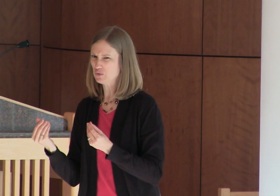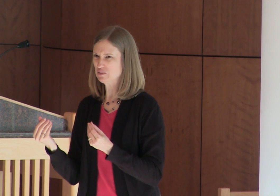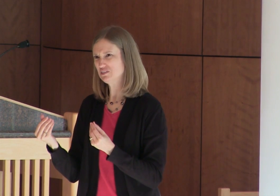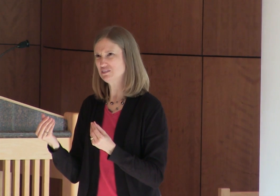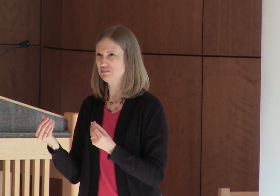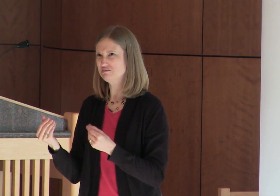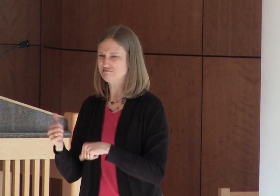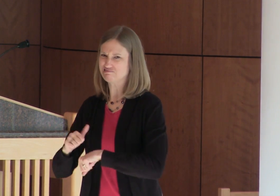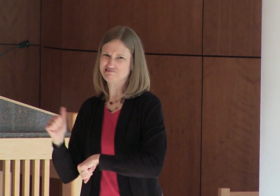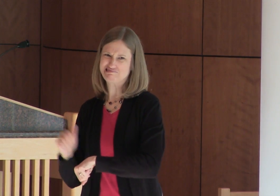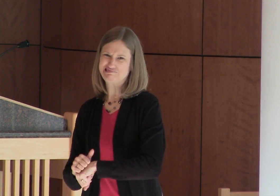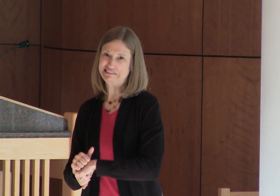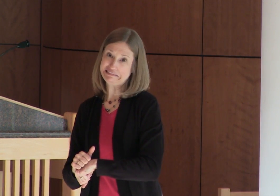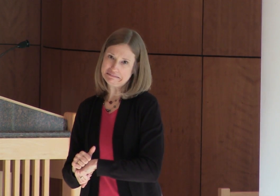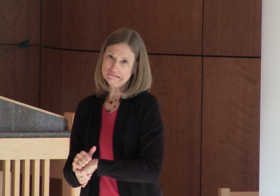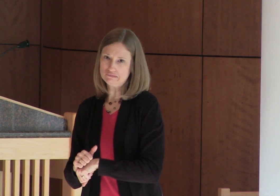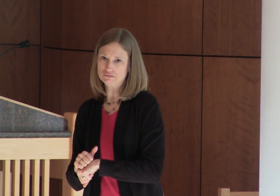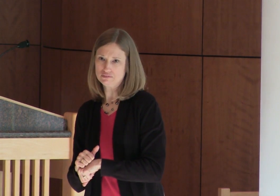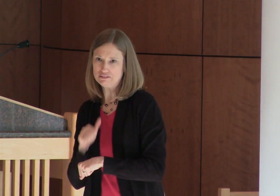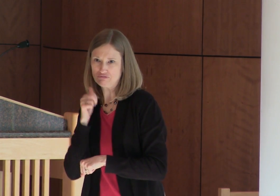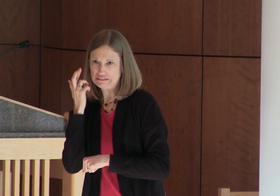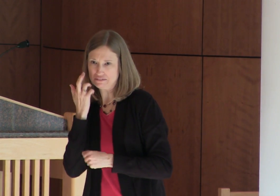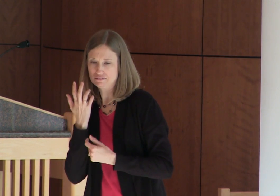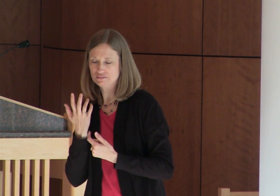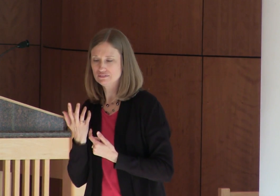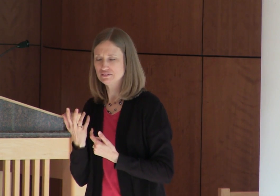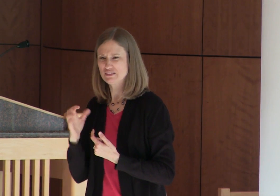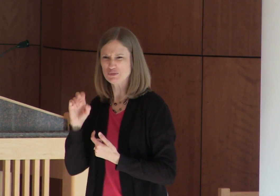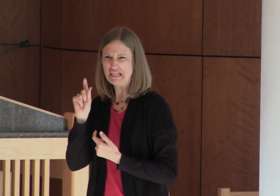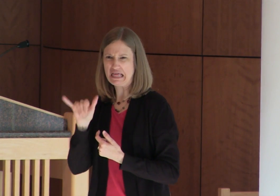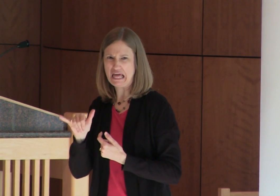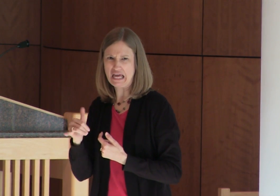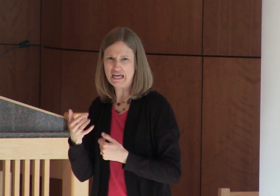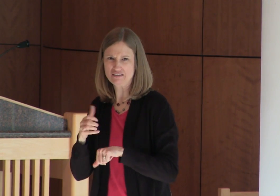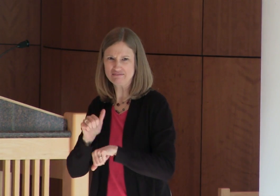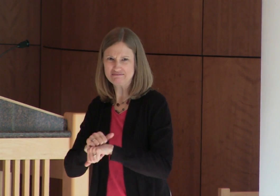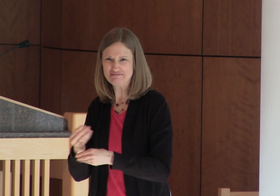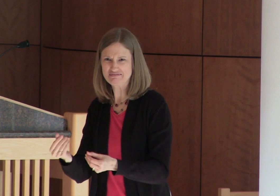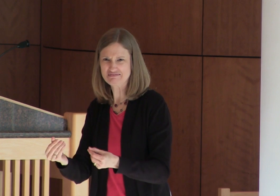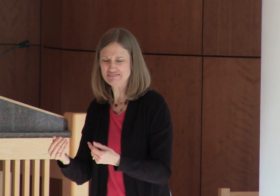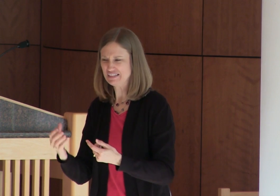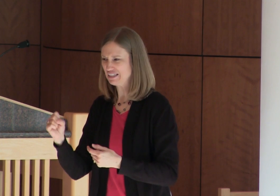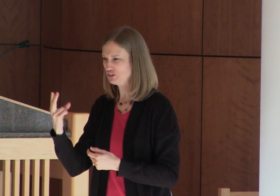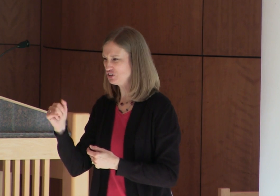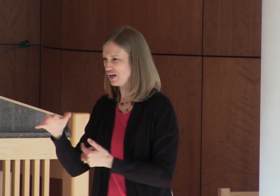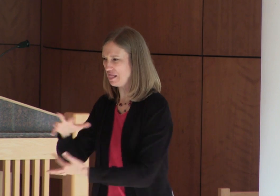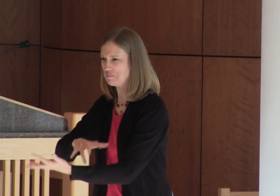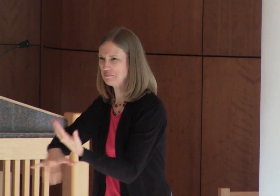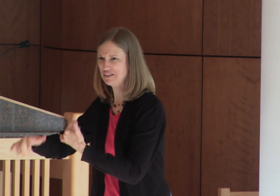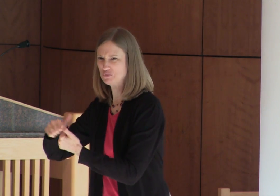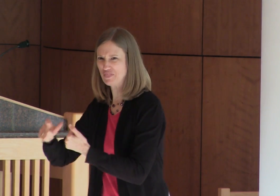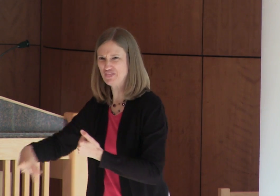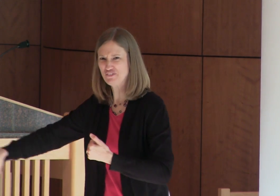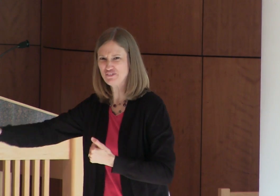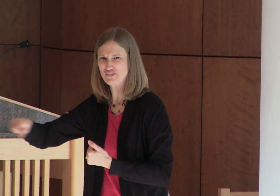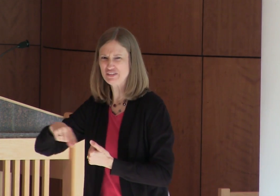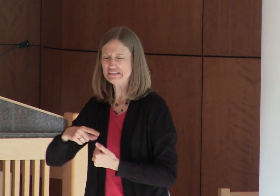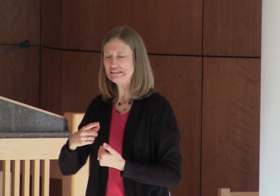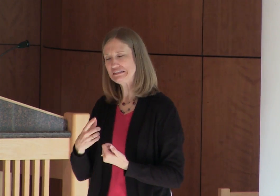rock hard dry, and it was hard clay, and it had broken shale in the scattered throughout it. And after